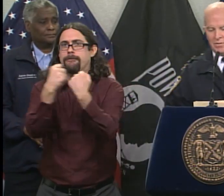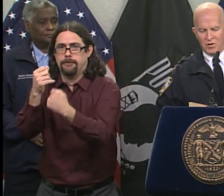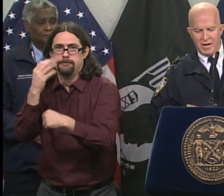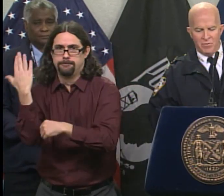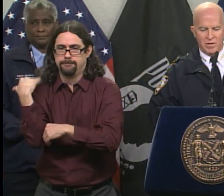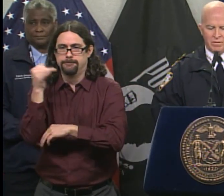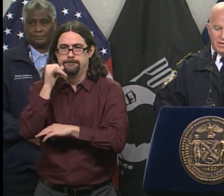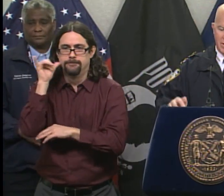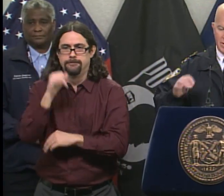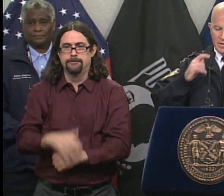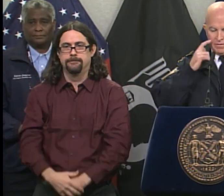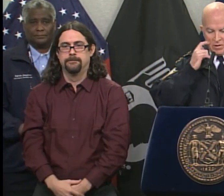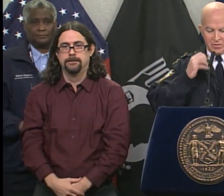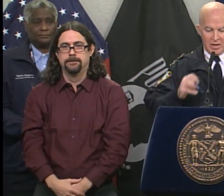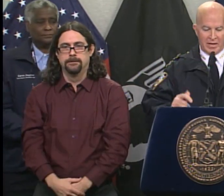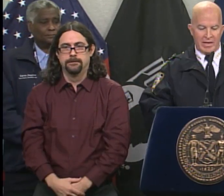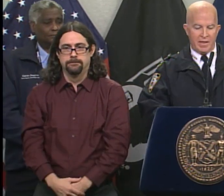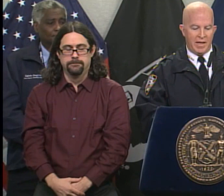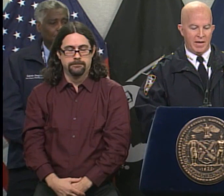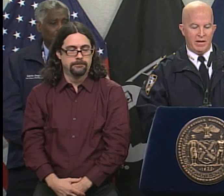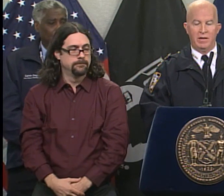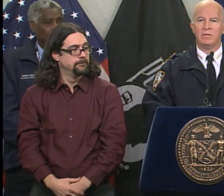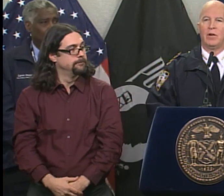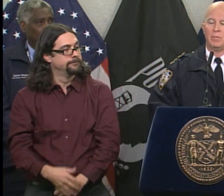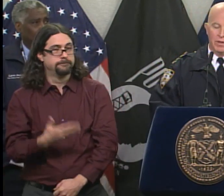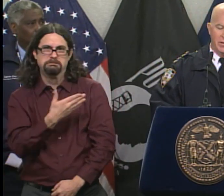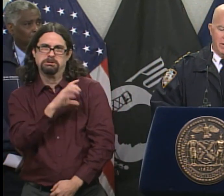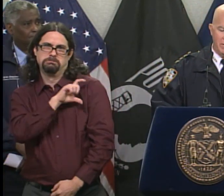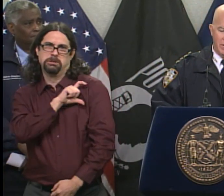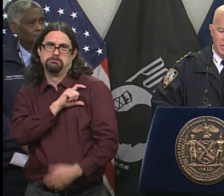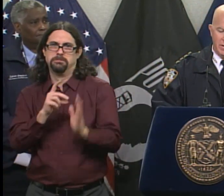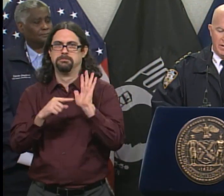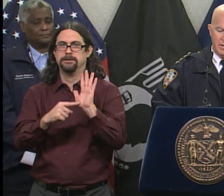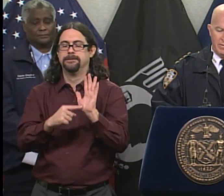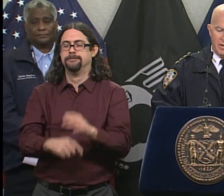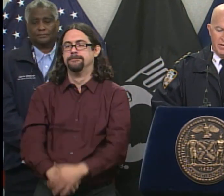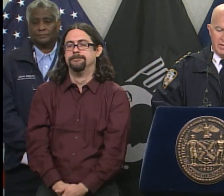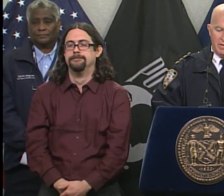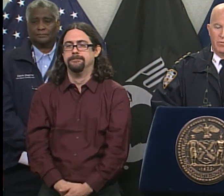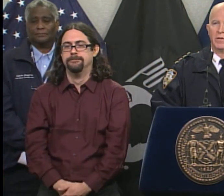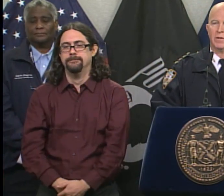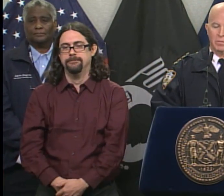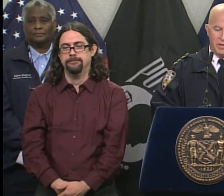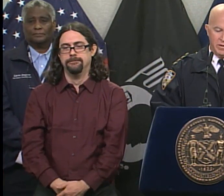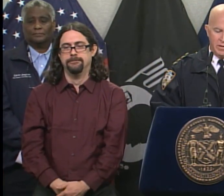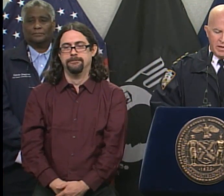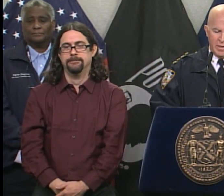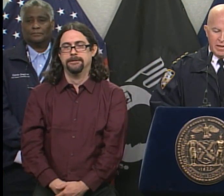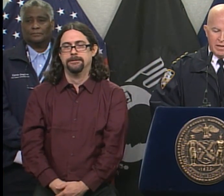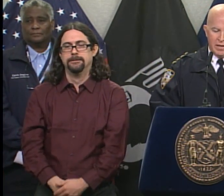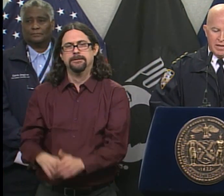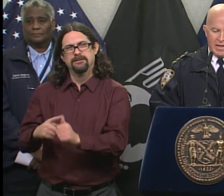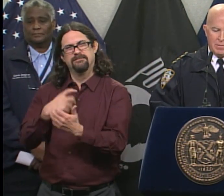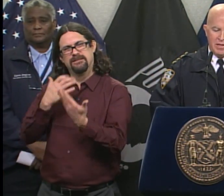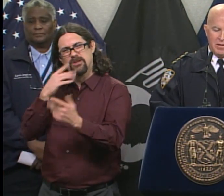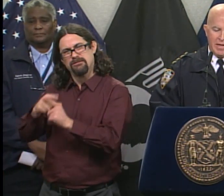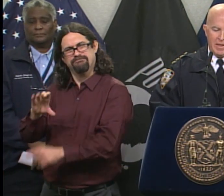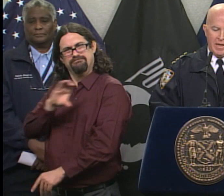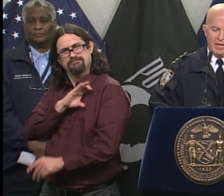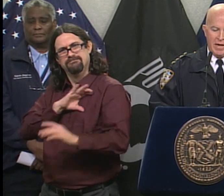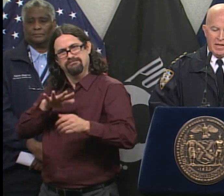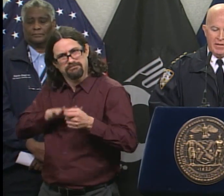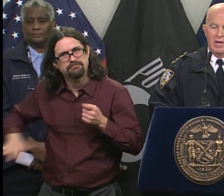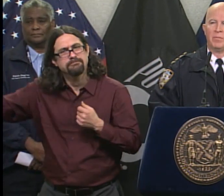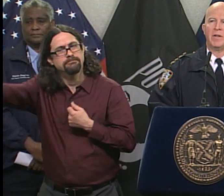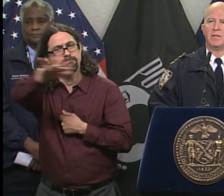Hey, good morning, everyone. So first of all, I'd like to thank all the police officers and civilians that worked during the blizzard. And I'd especially like to